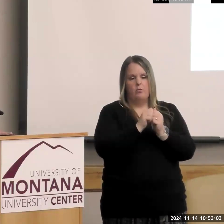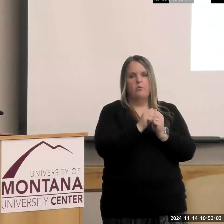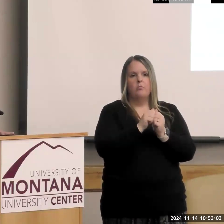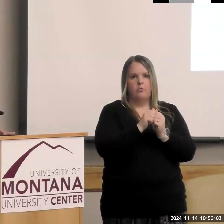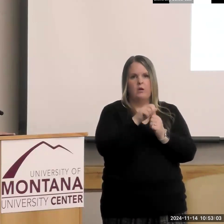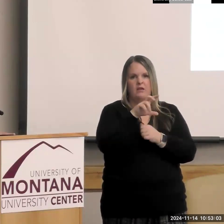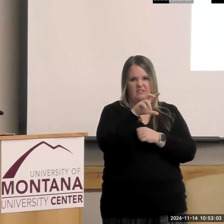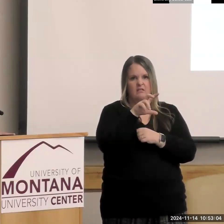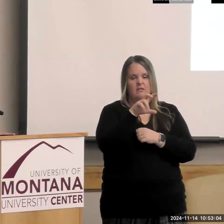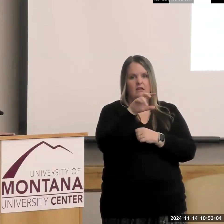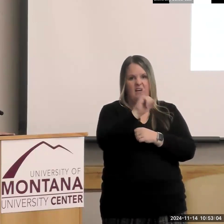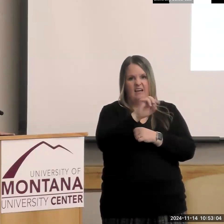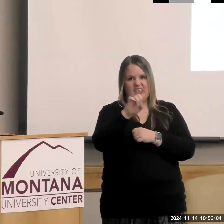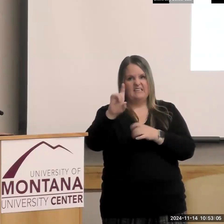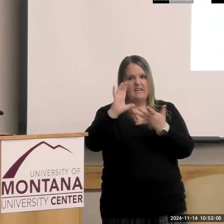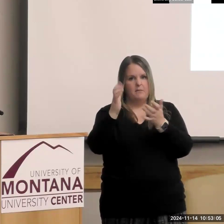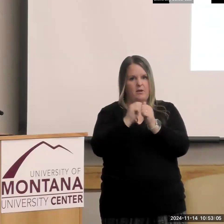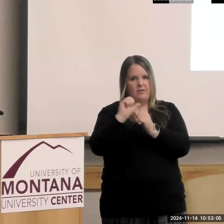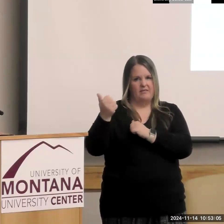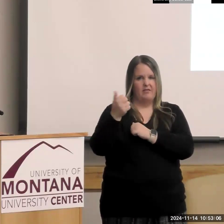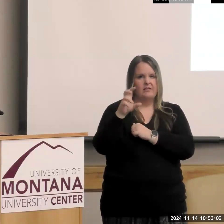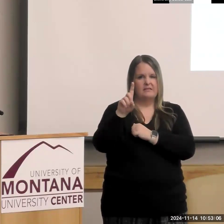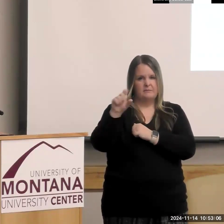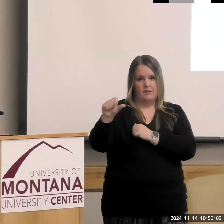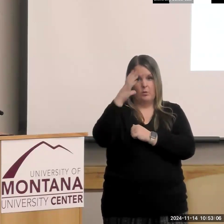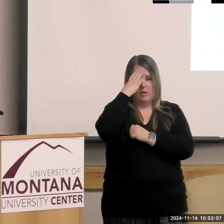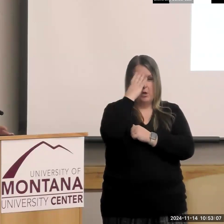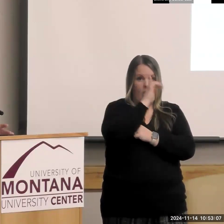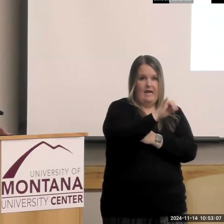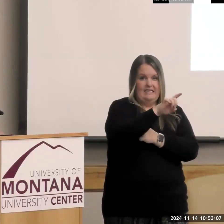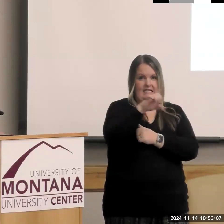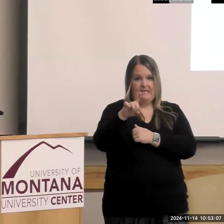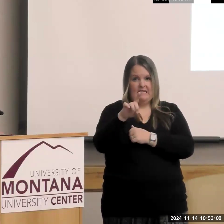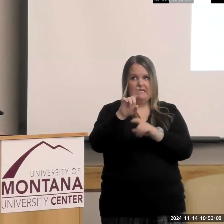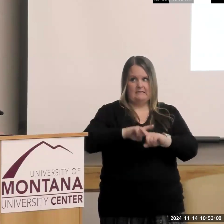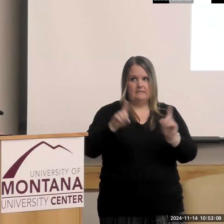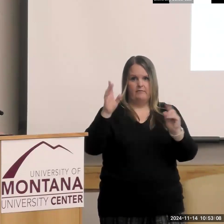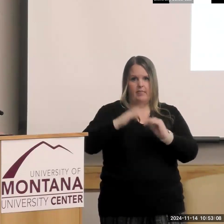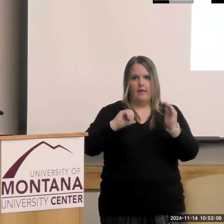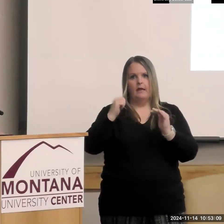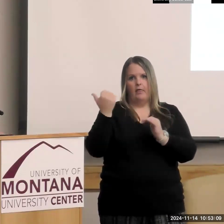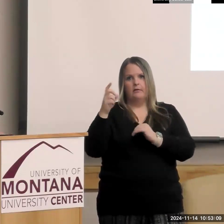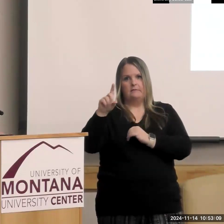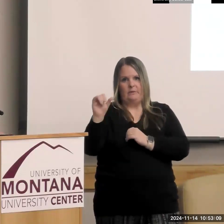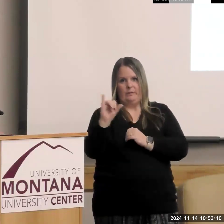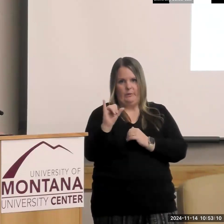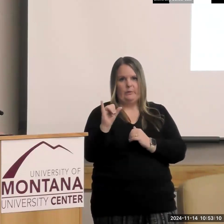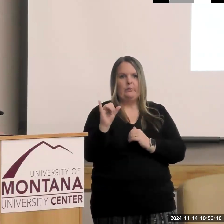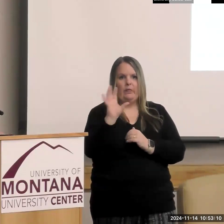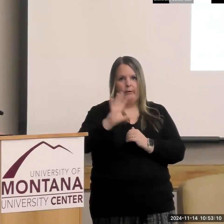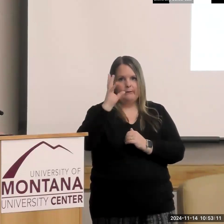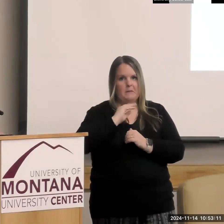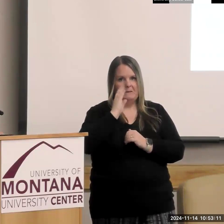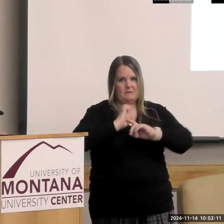from other disabilities. And we know that that experience is different for individuals. These are things